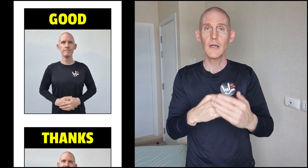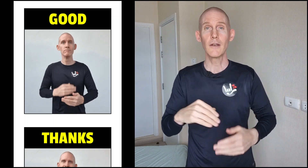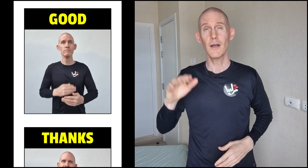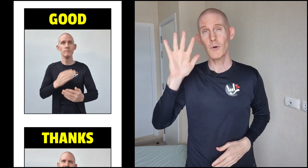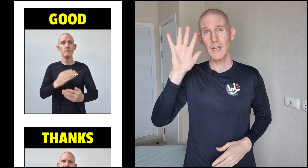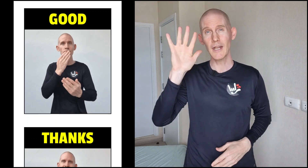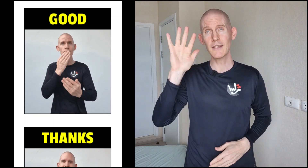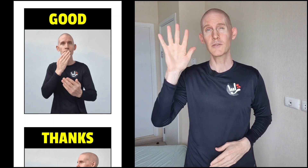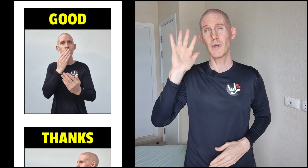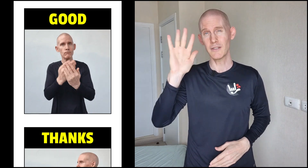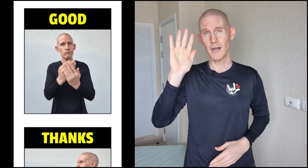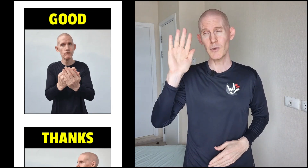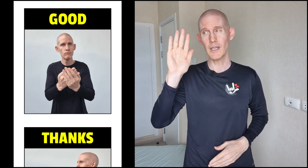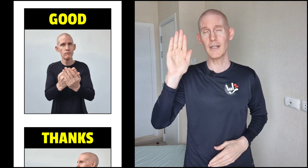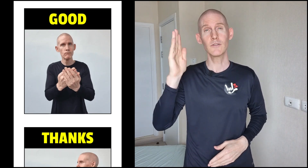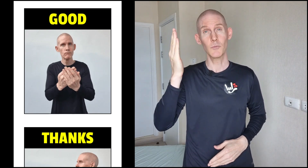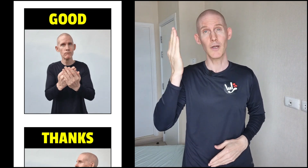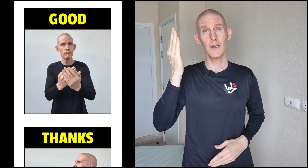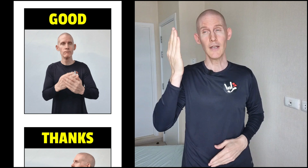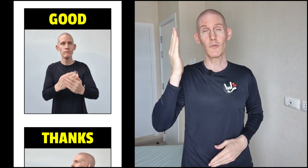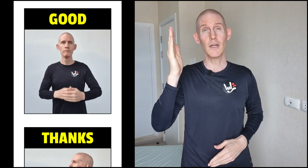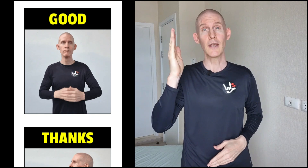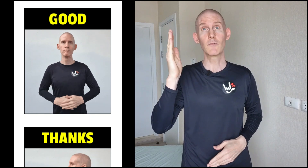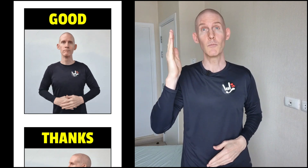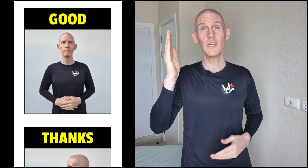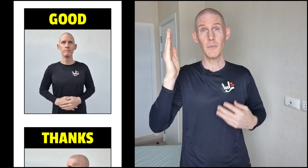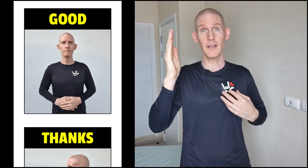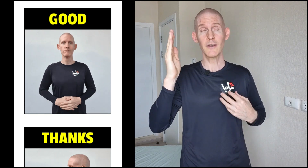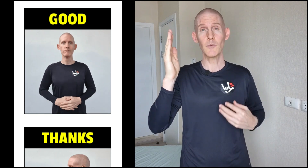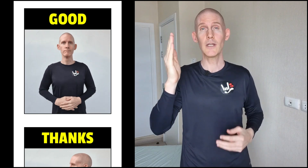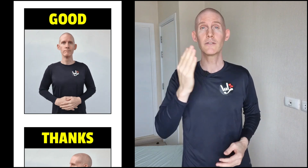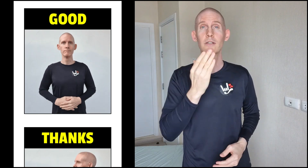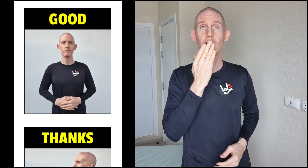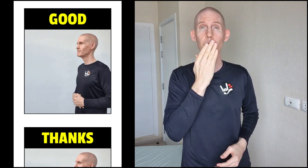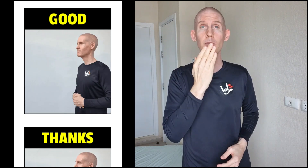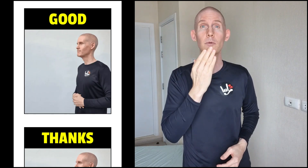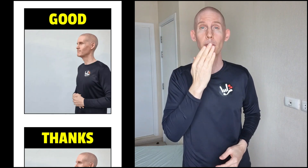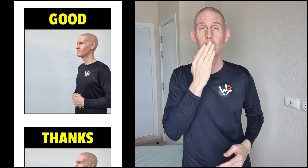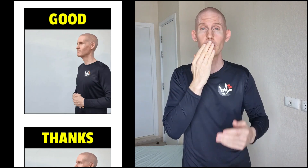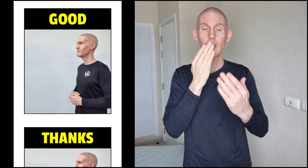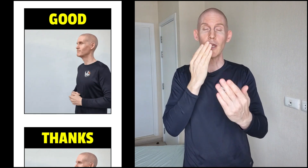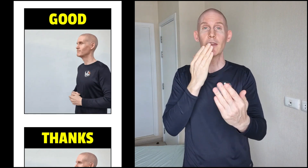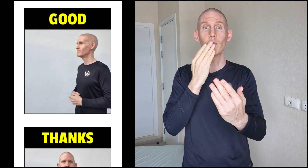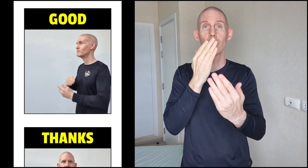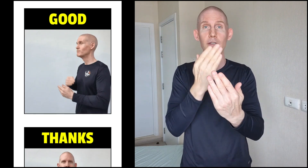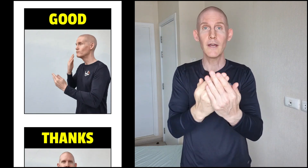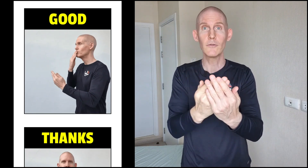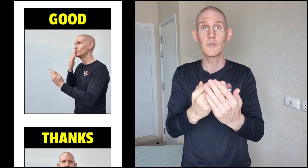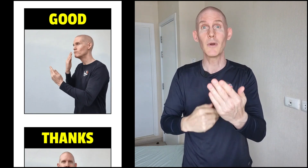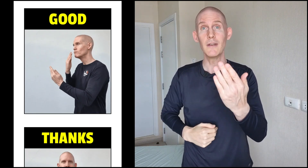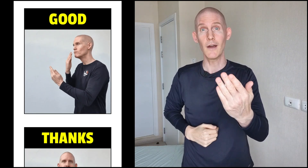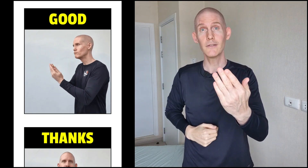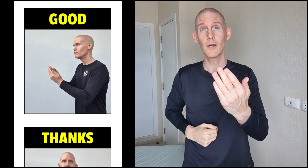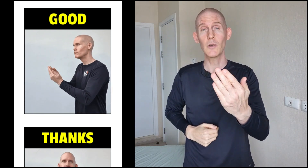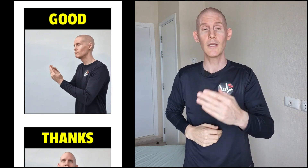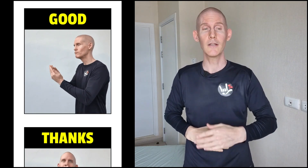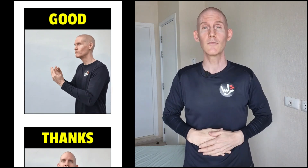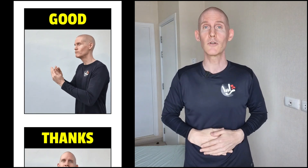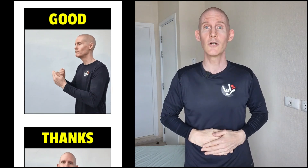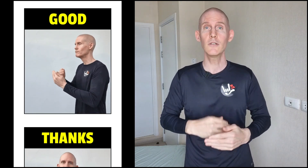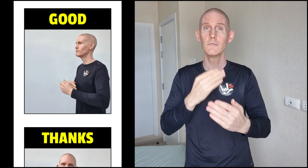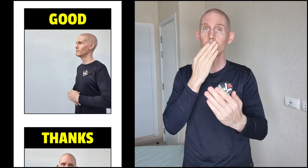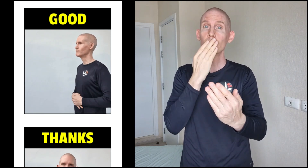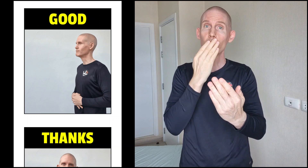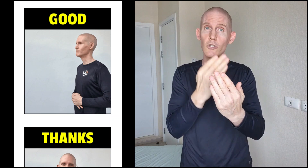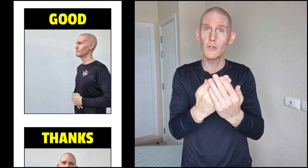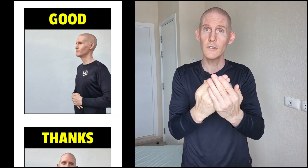Good. Now I'm right-handed, that's my dominant hand. So my right hand for me, my dominant hand is going to come up to my mouth and then bring it down to my non-dominant hand